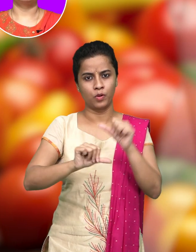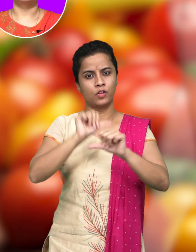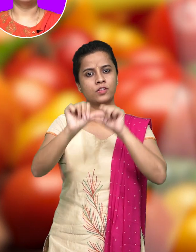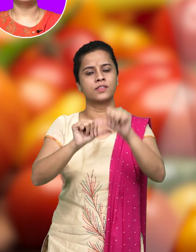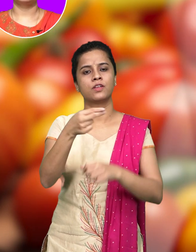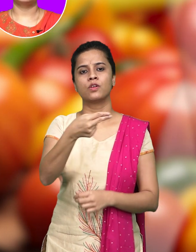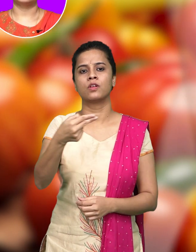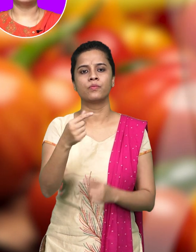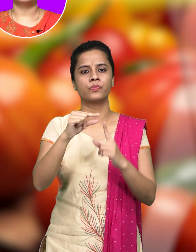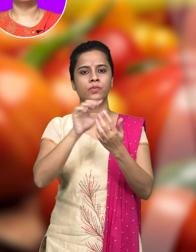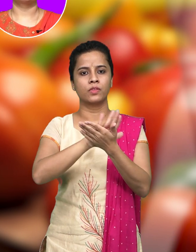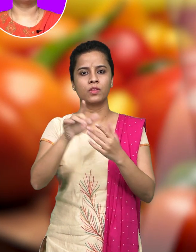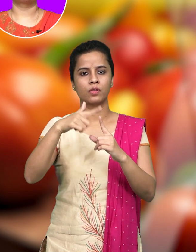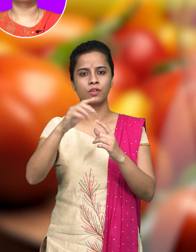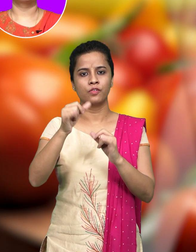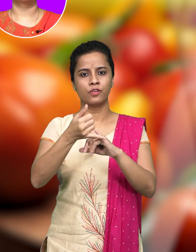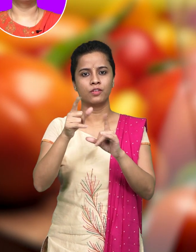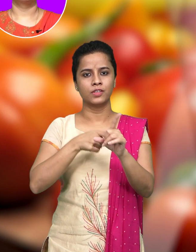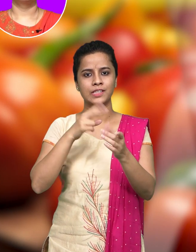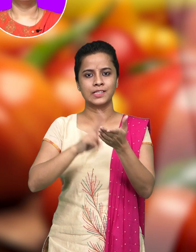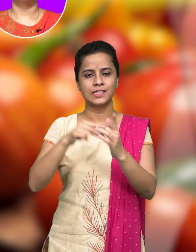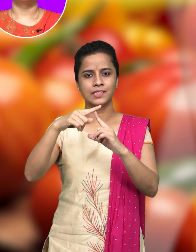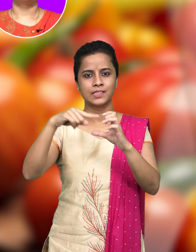called photosynthesis.